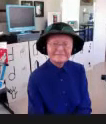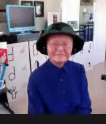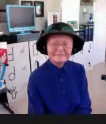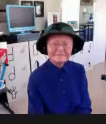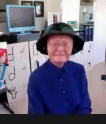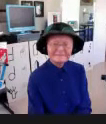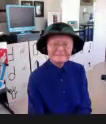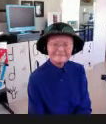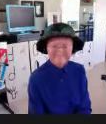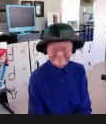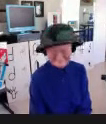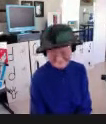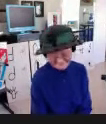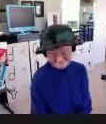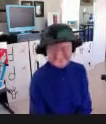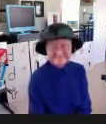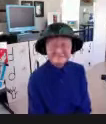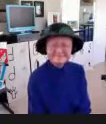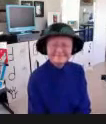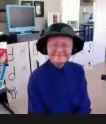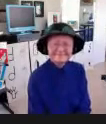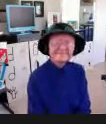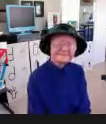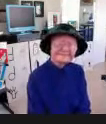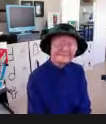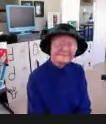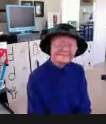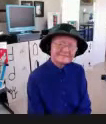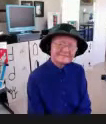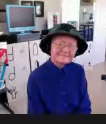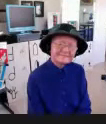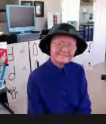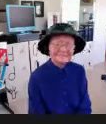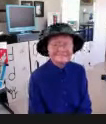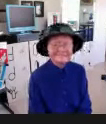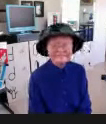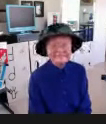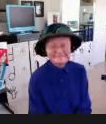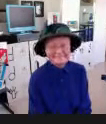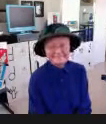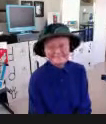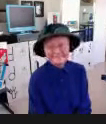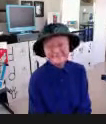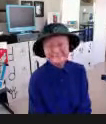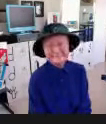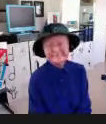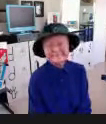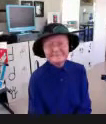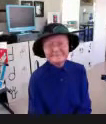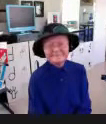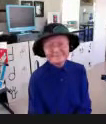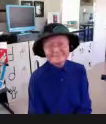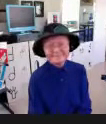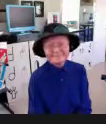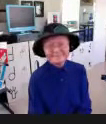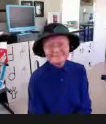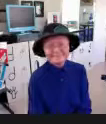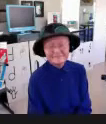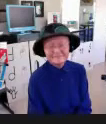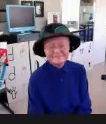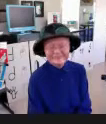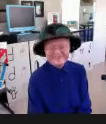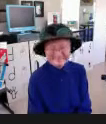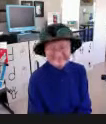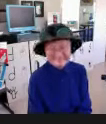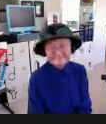4, 2. Again, what a surprise. All right, well, the answer here is simple. It's because the spoken languages in Germany and